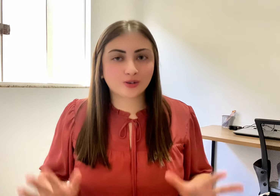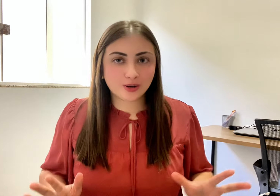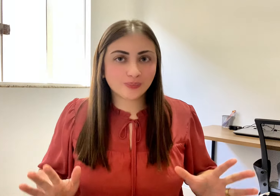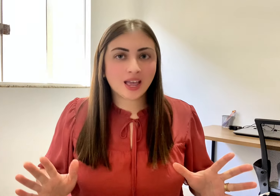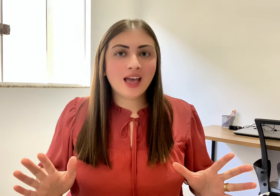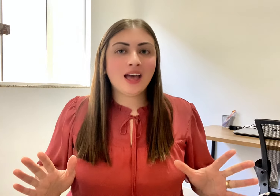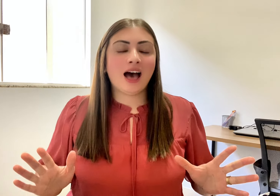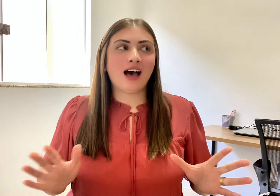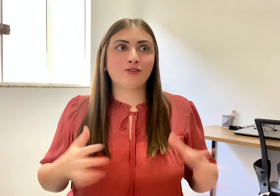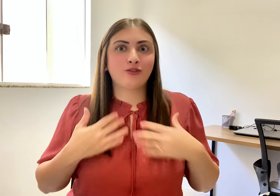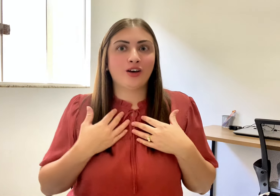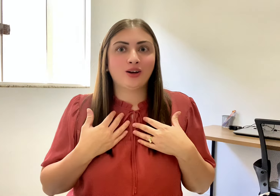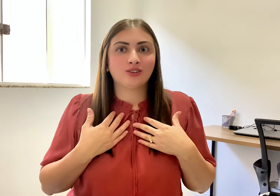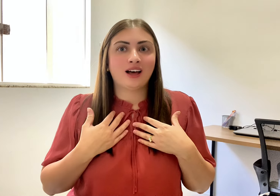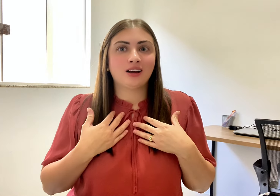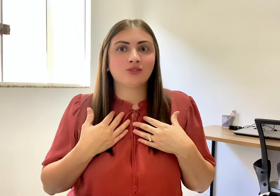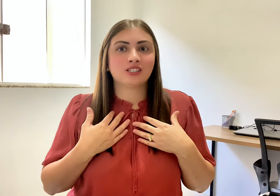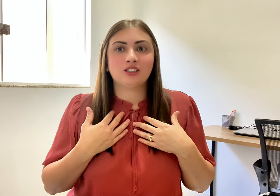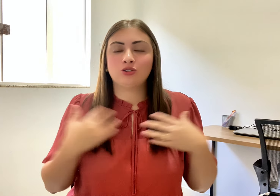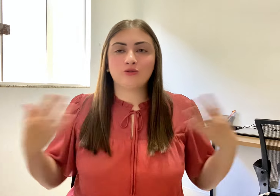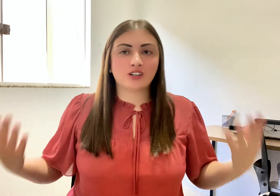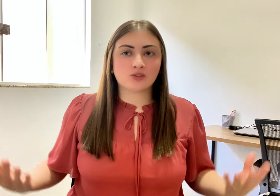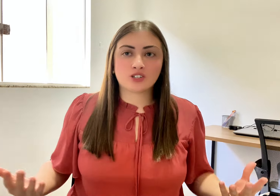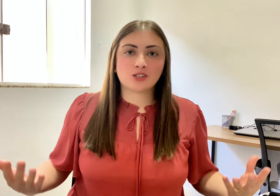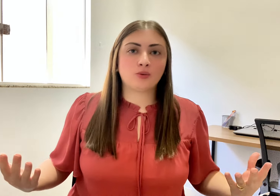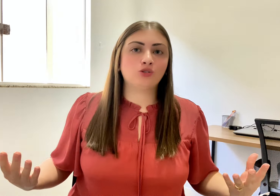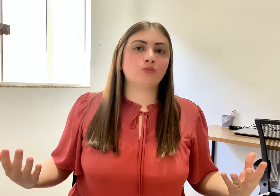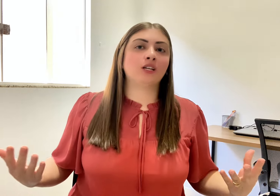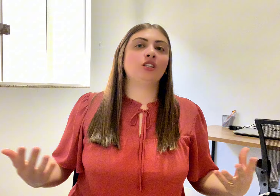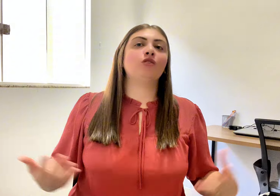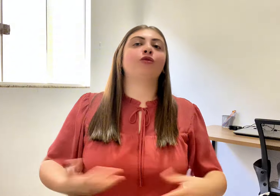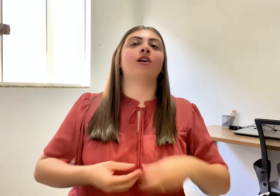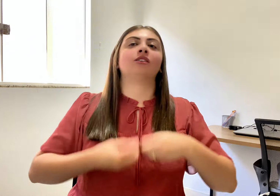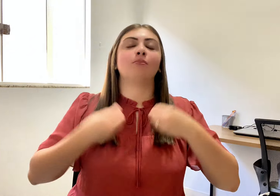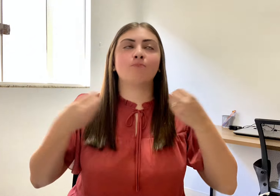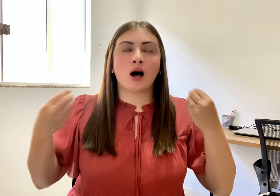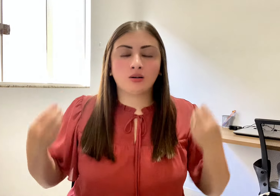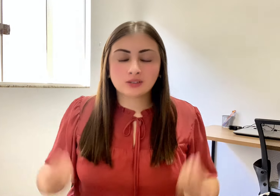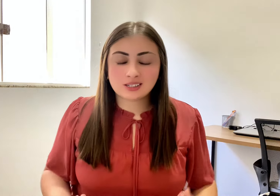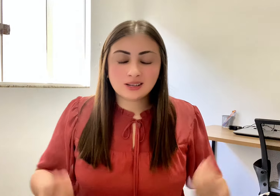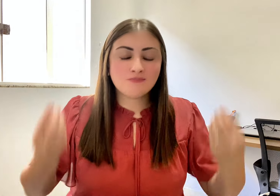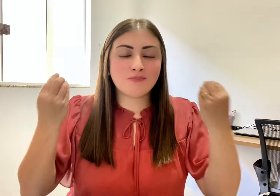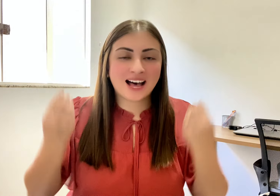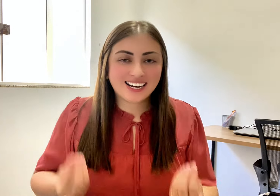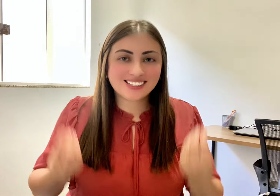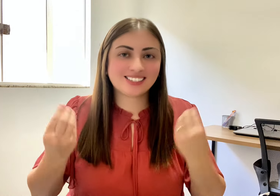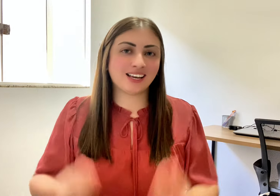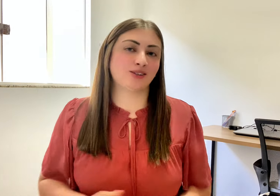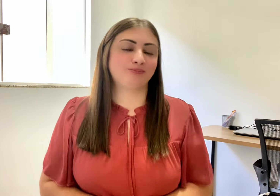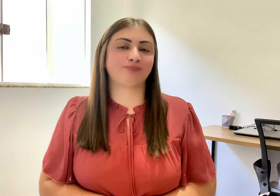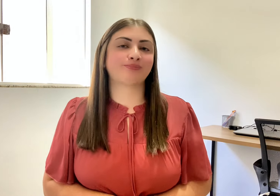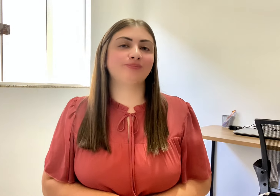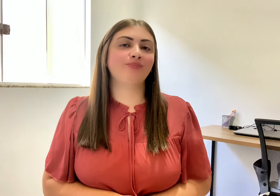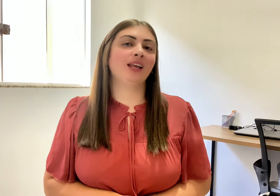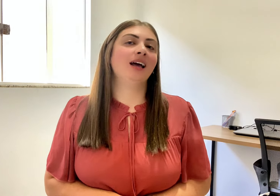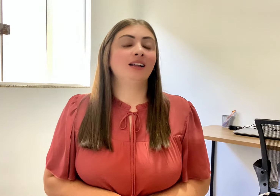appearing. I felt I was in the universe responding to my newfound abundance mindset.